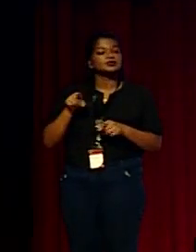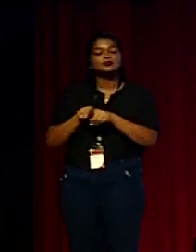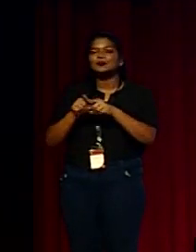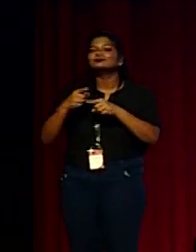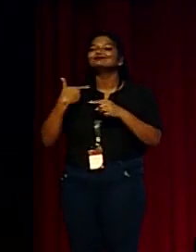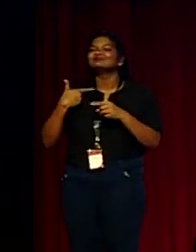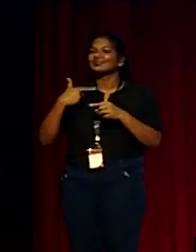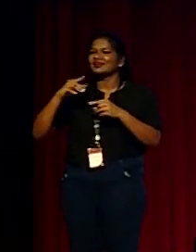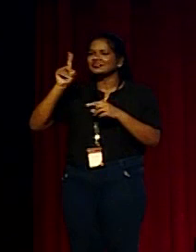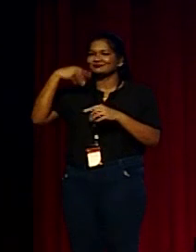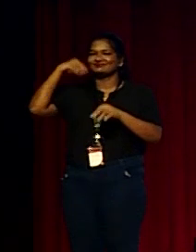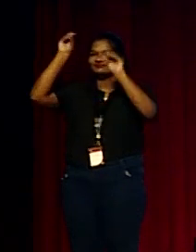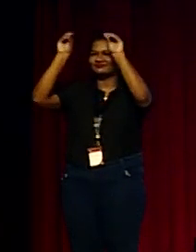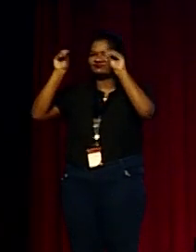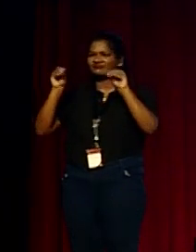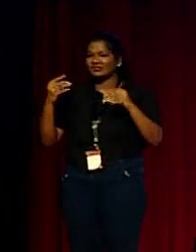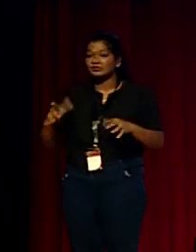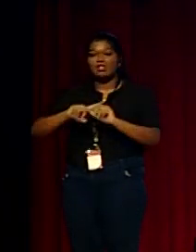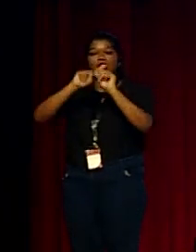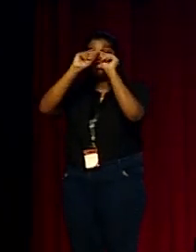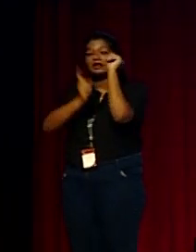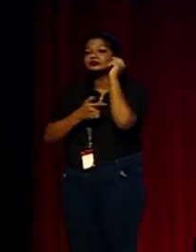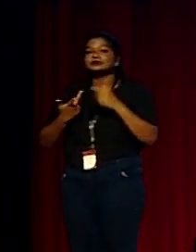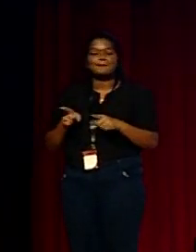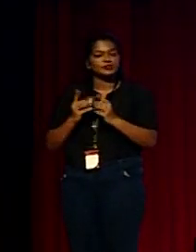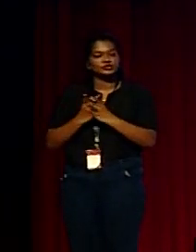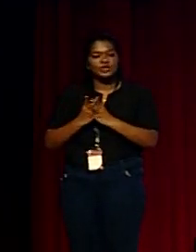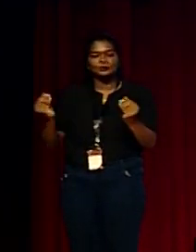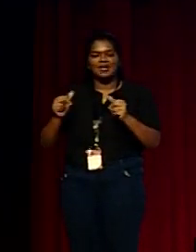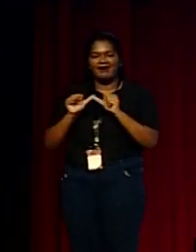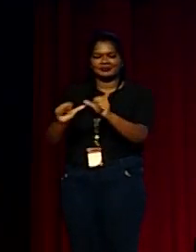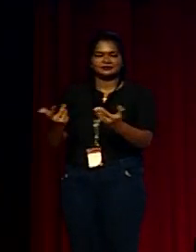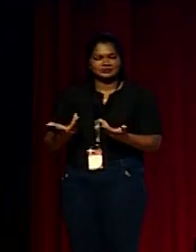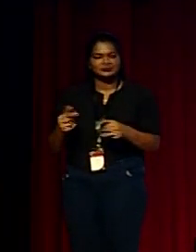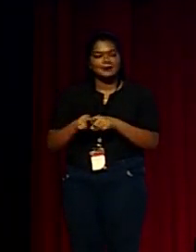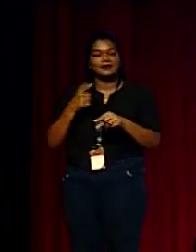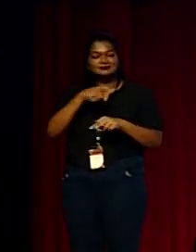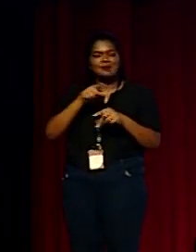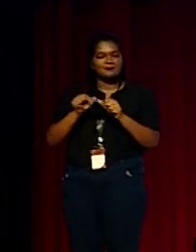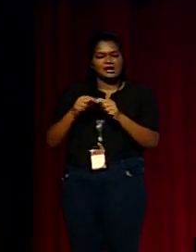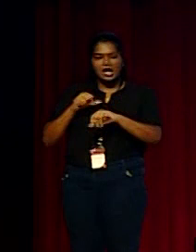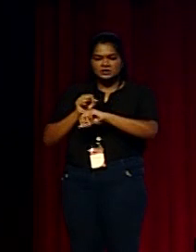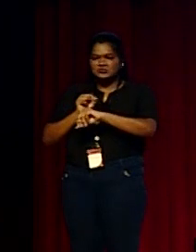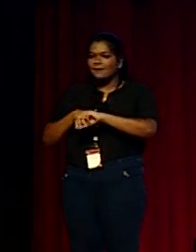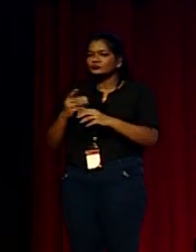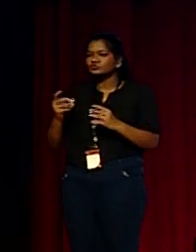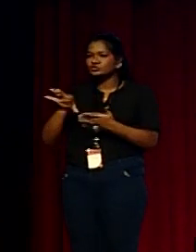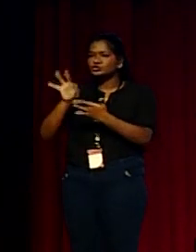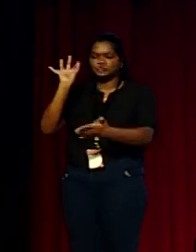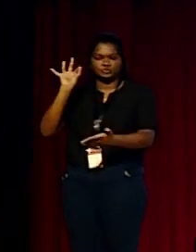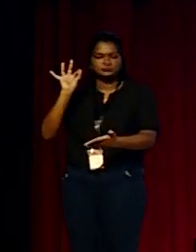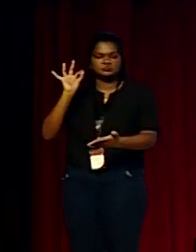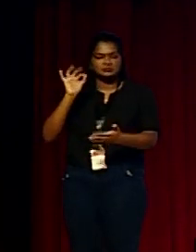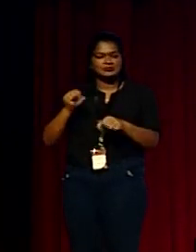So we calculate the text entry accuracy, character per minute, and correction efficiency. So we found that